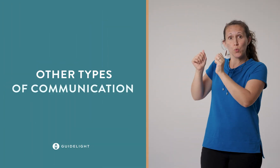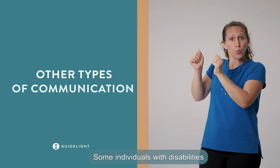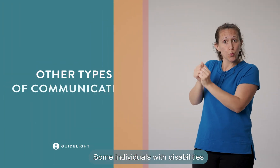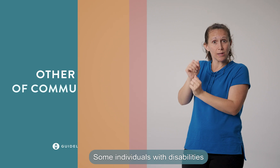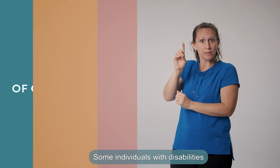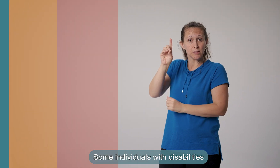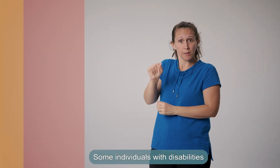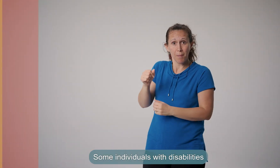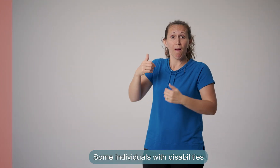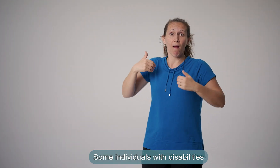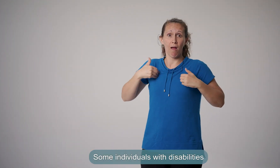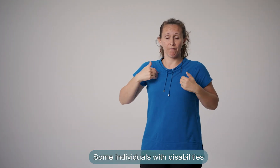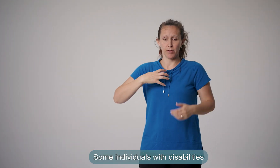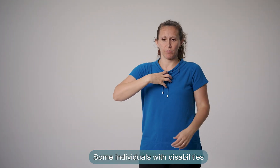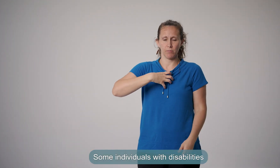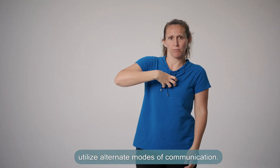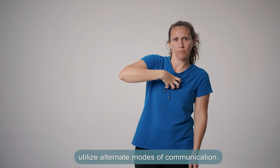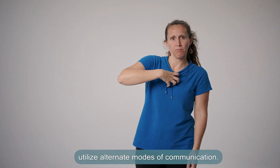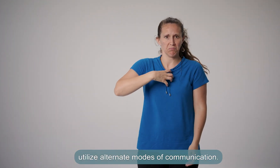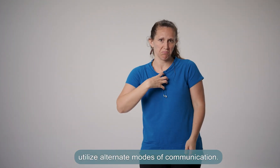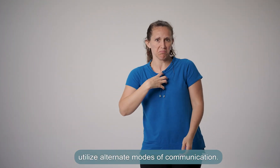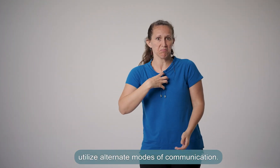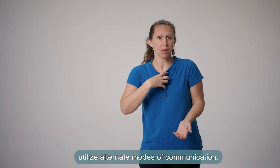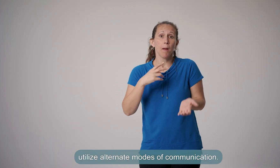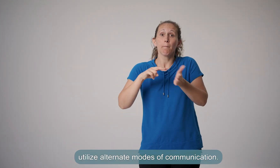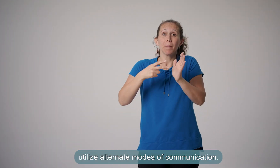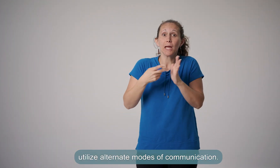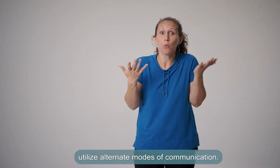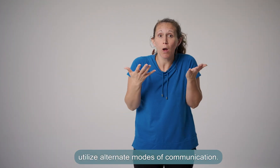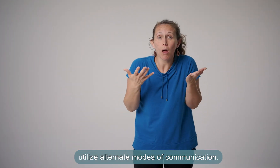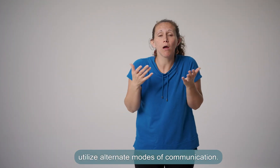Some individuals with disabilities utilize alternate modes of communication,